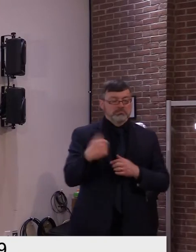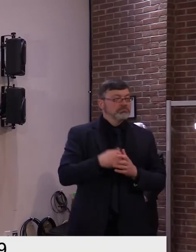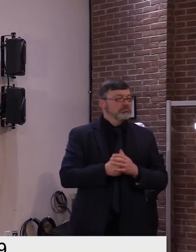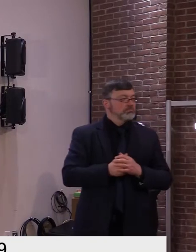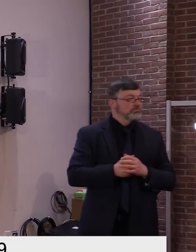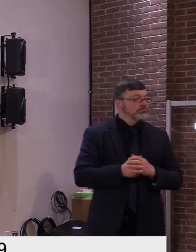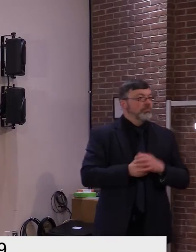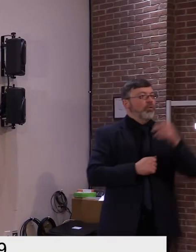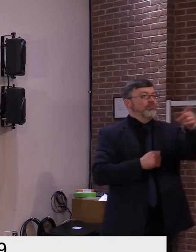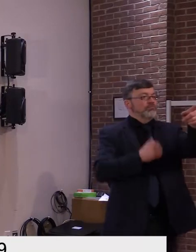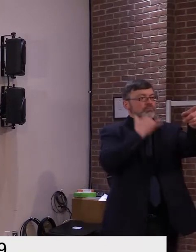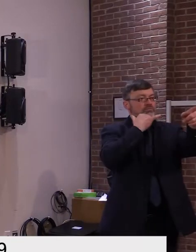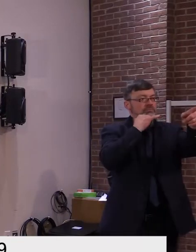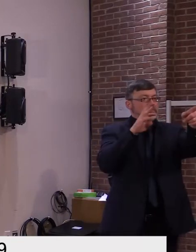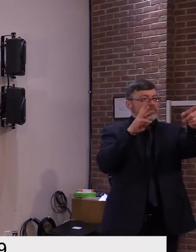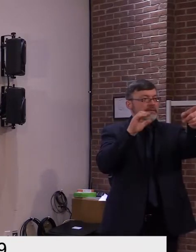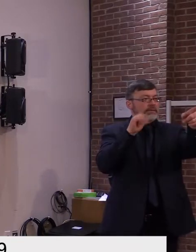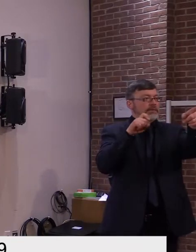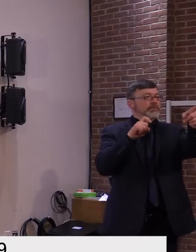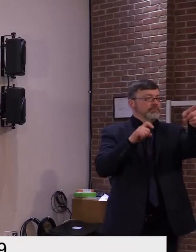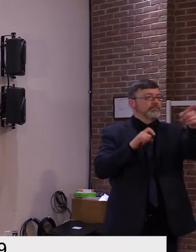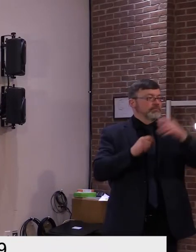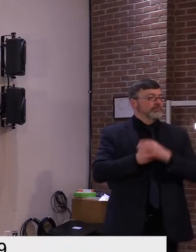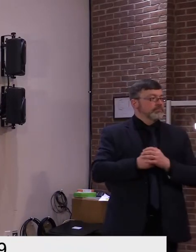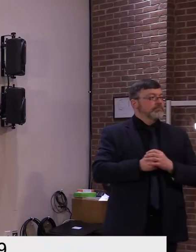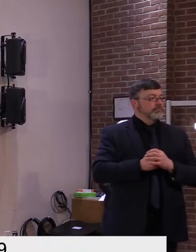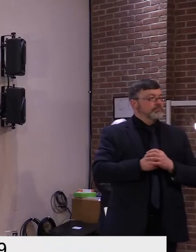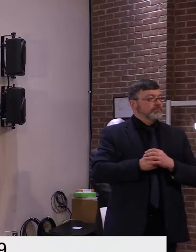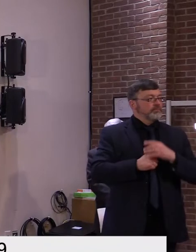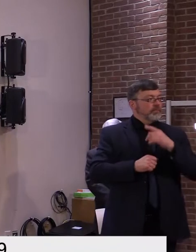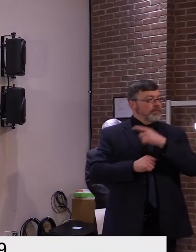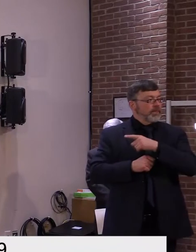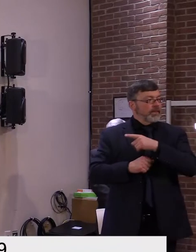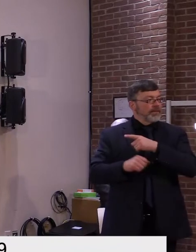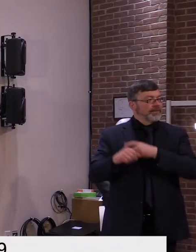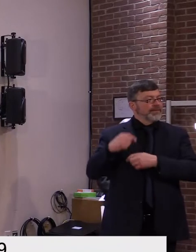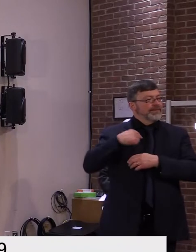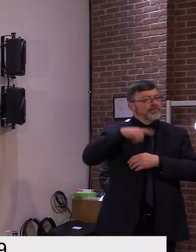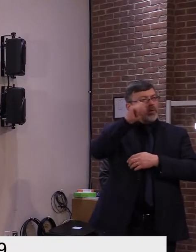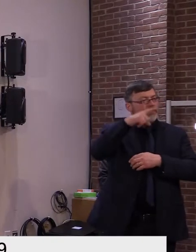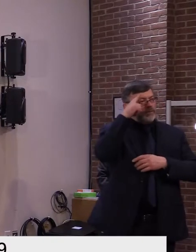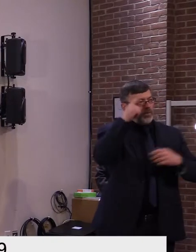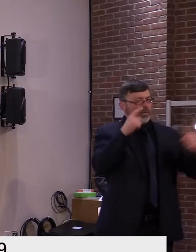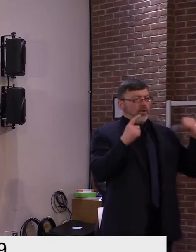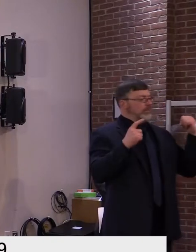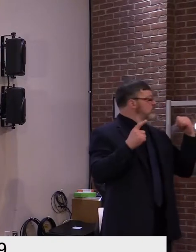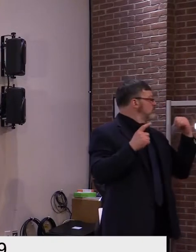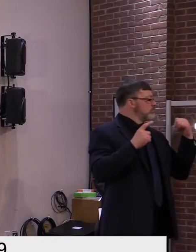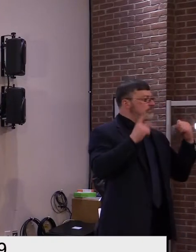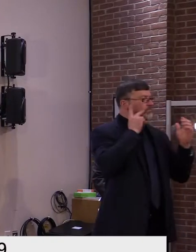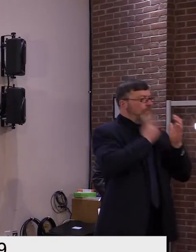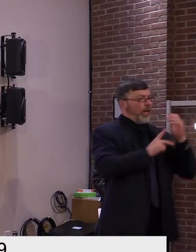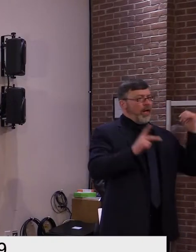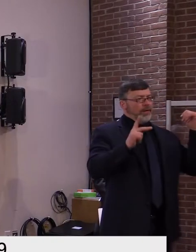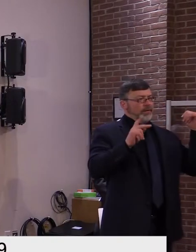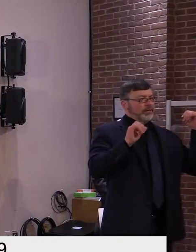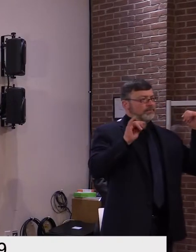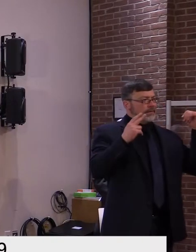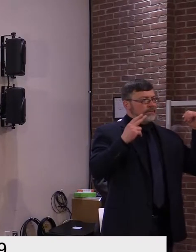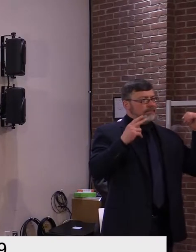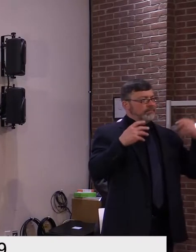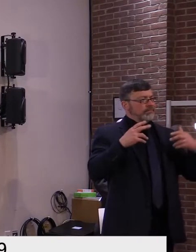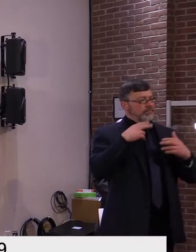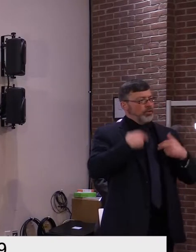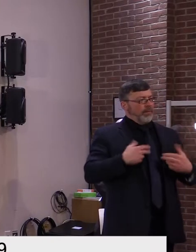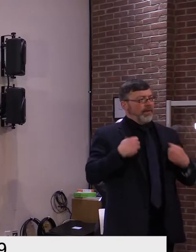Thanks, Dr. Levine. So probably a question for Secretary Smith, and maybe yourself too, but you know, last week you mentioned that the state is soon going to be